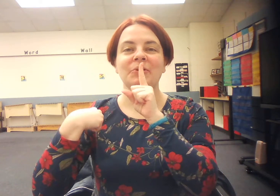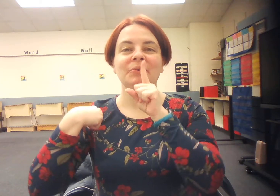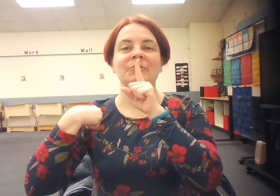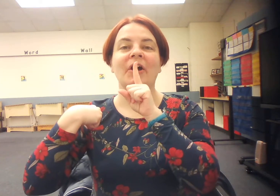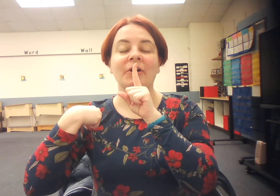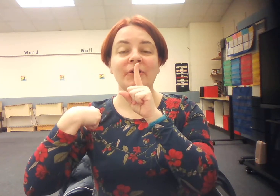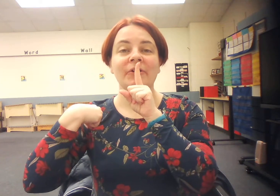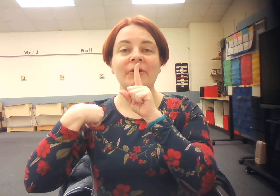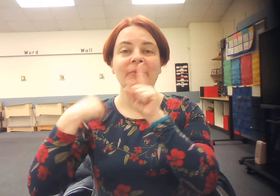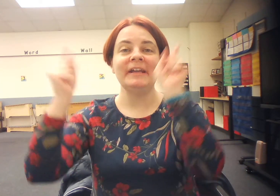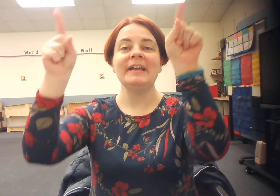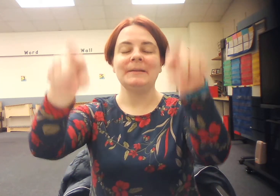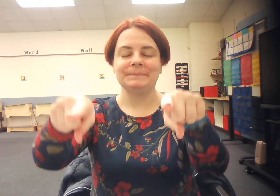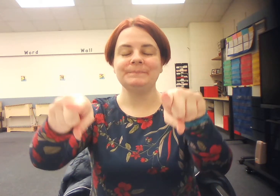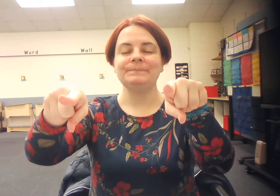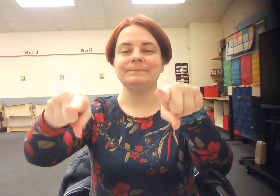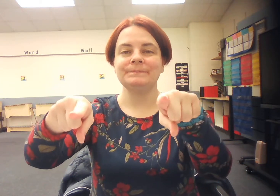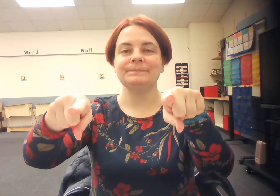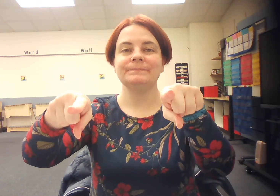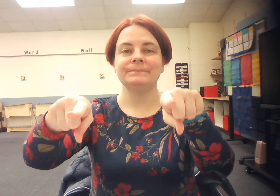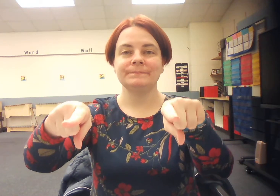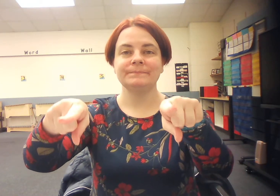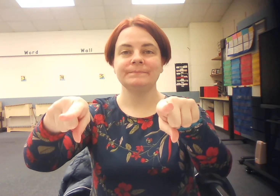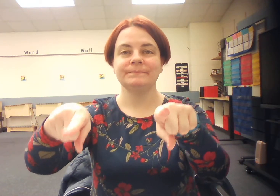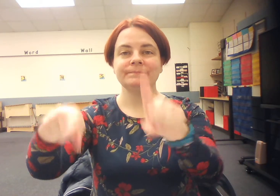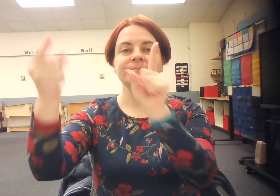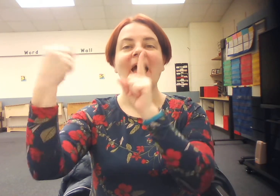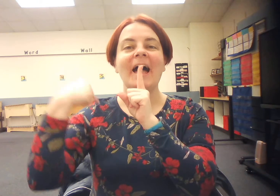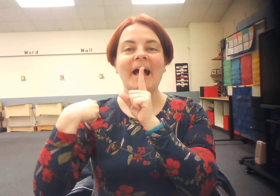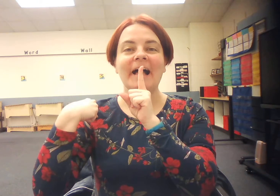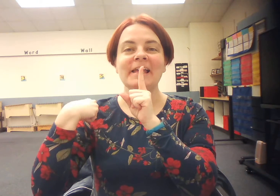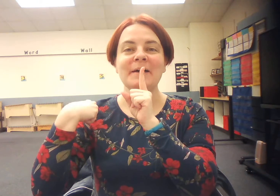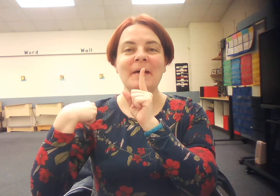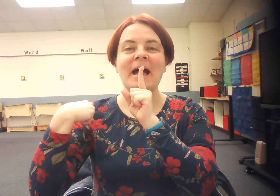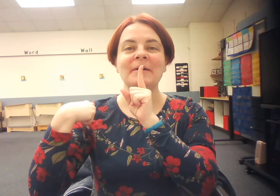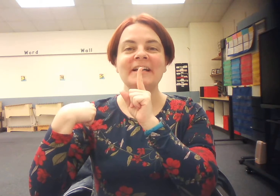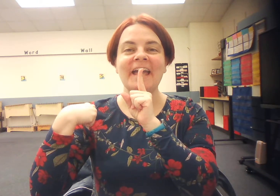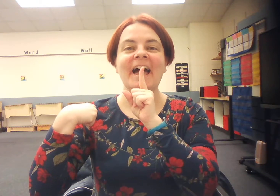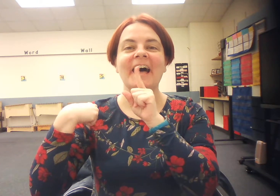no hurry Alabama gal